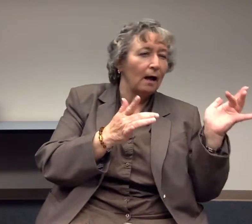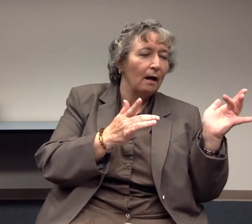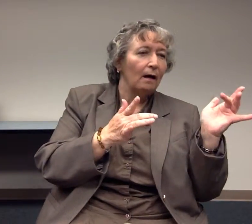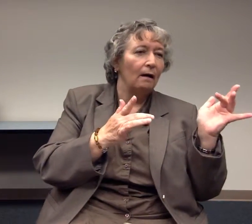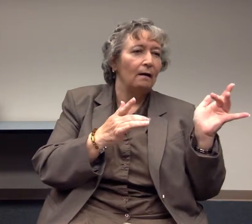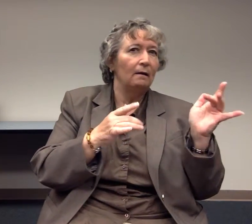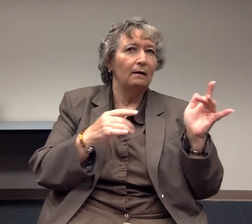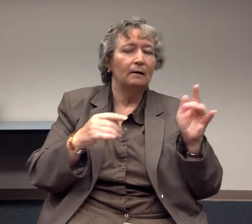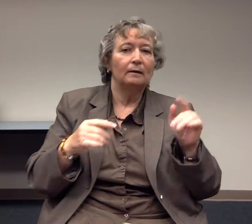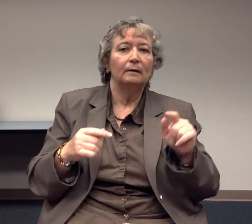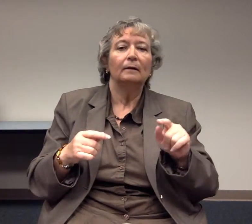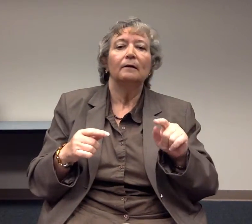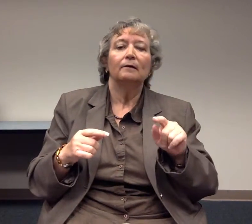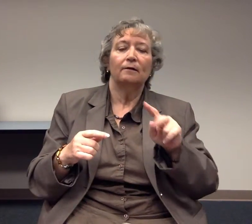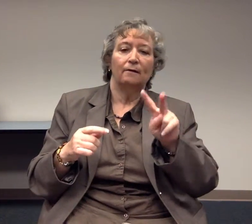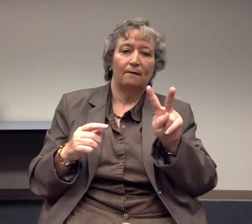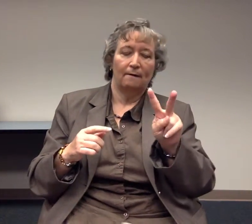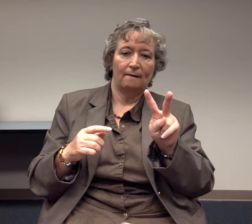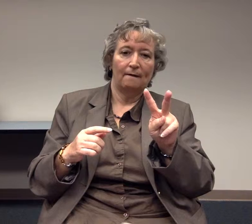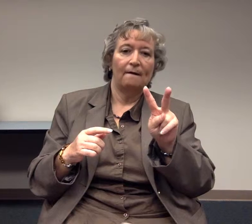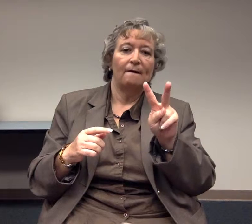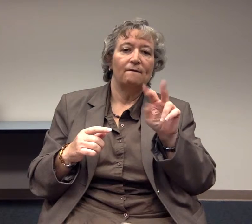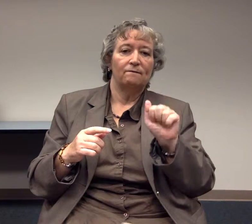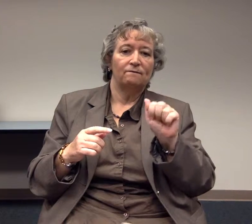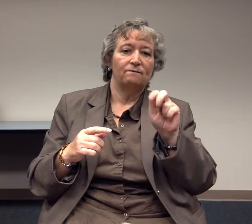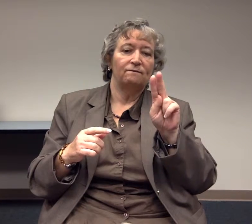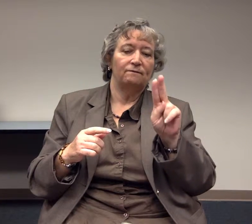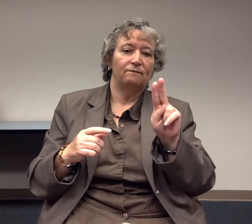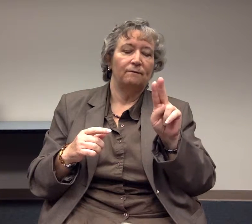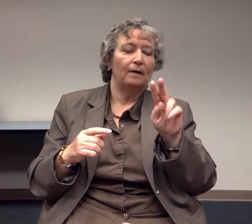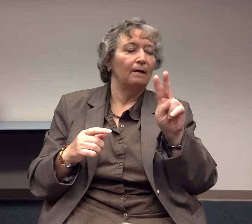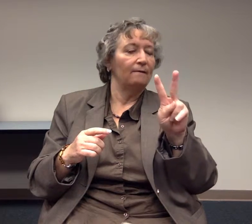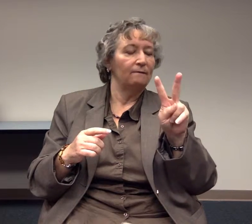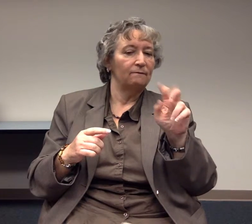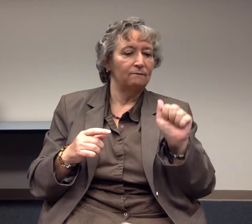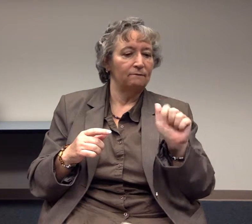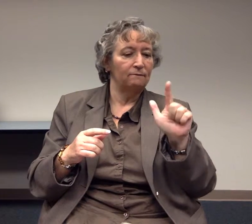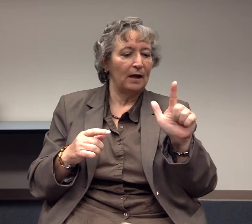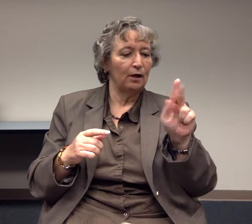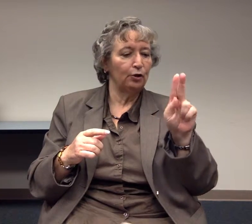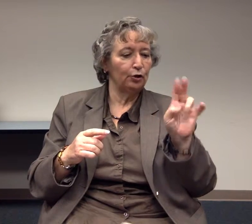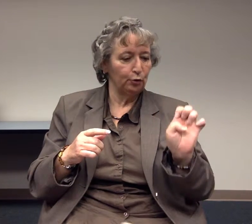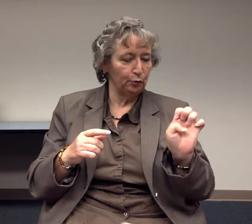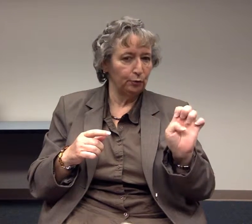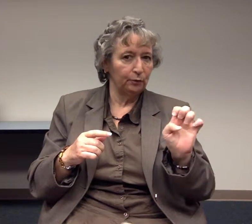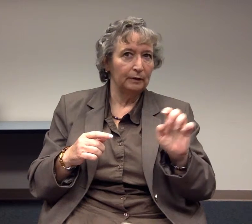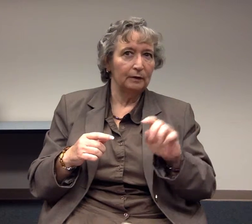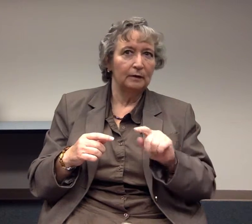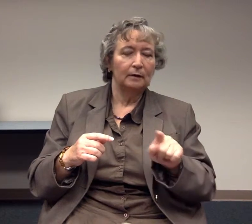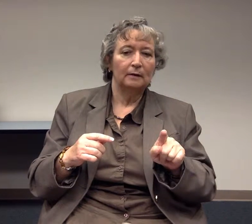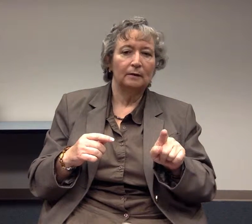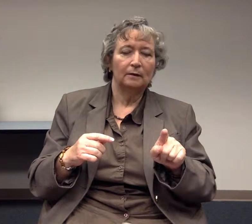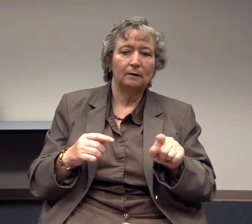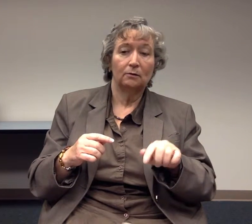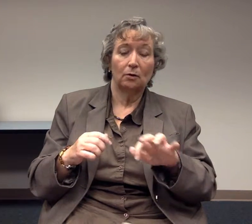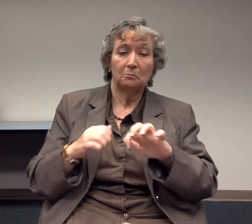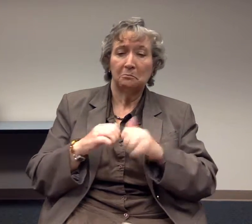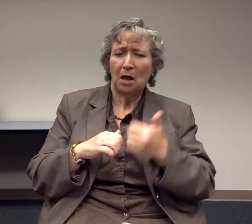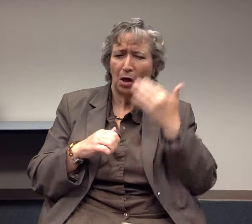values. Okay, but anything can have values and anything can have color. How do you know this is a flower? Matt? The shape